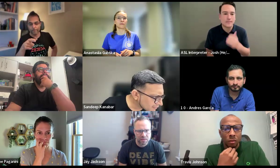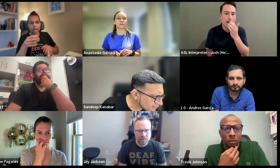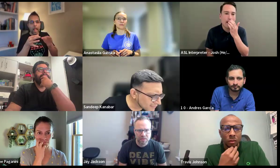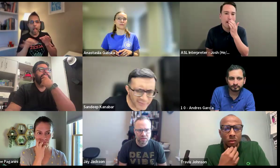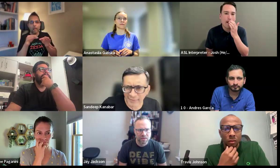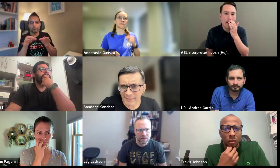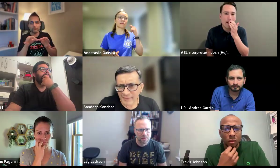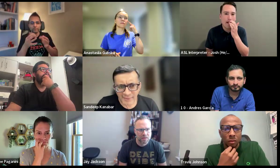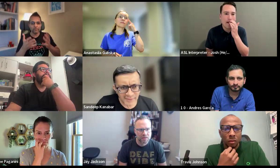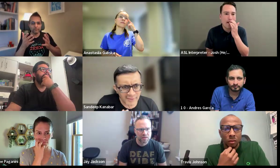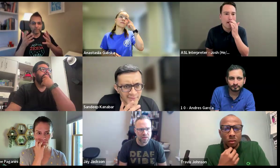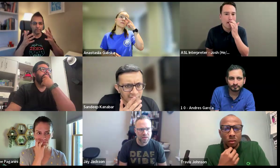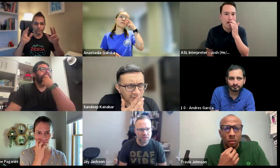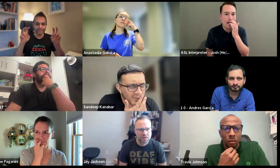Jay is asking which event?